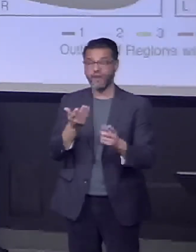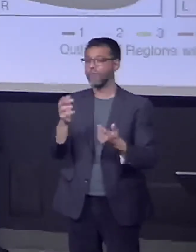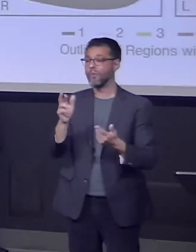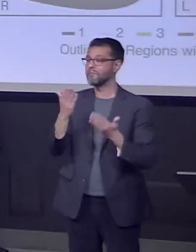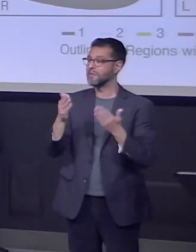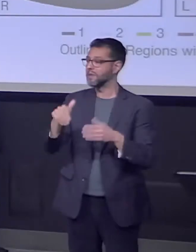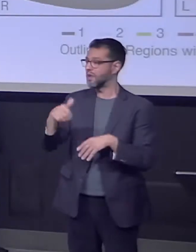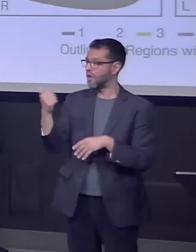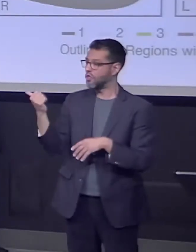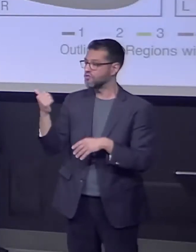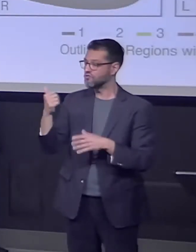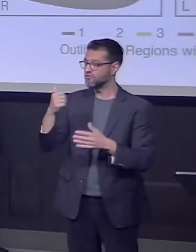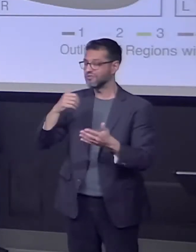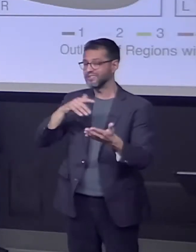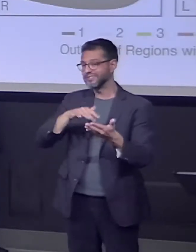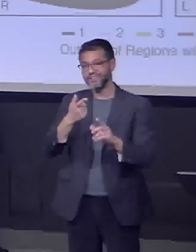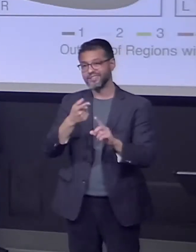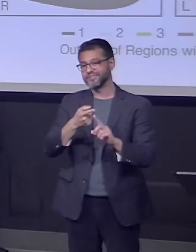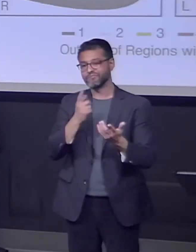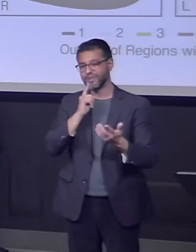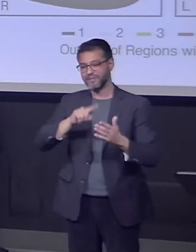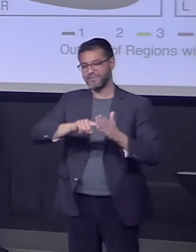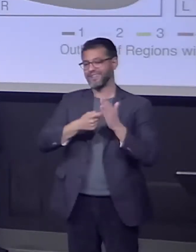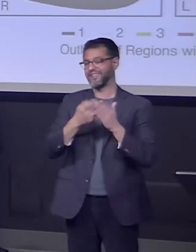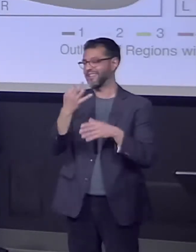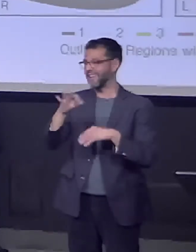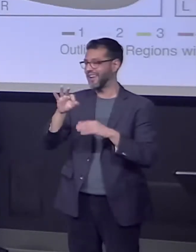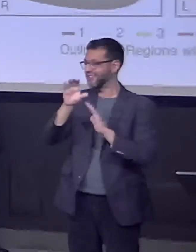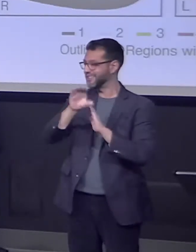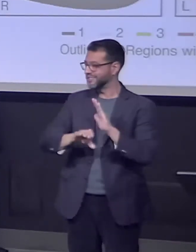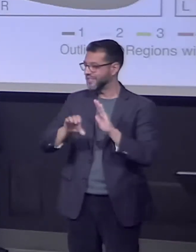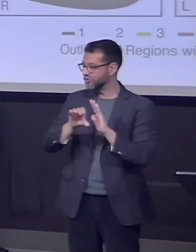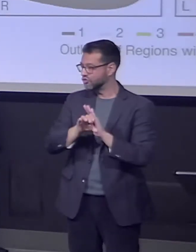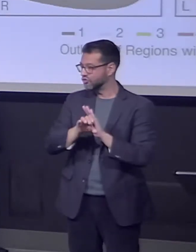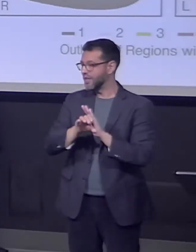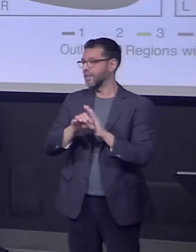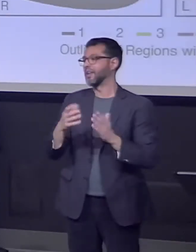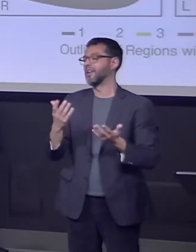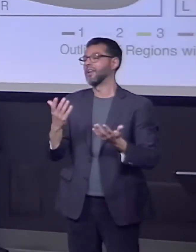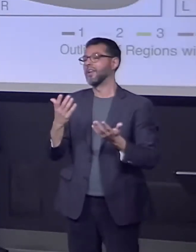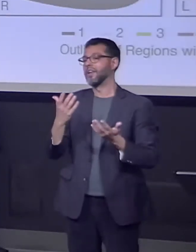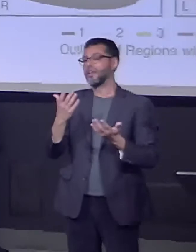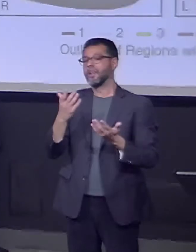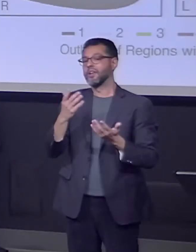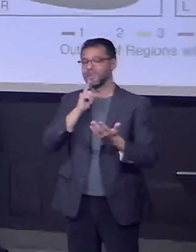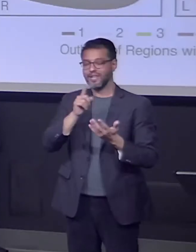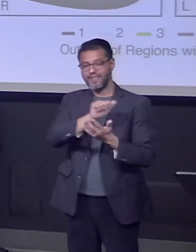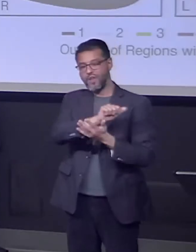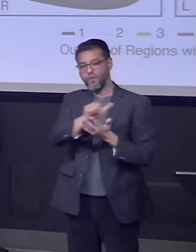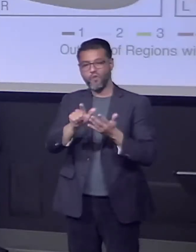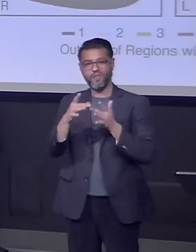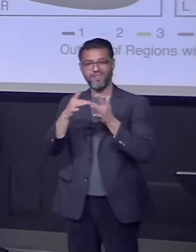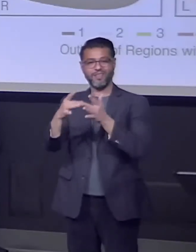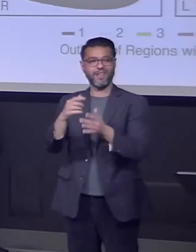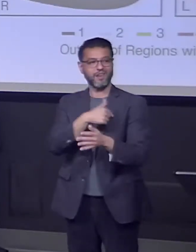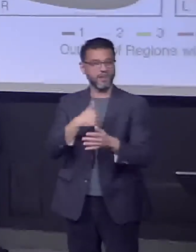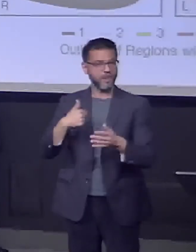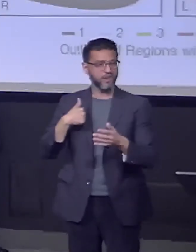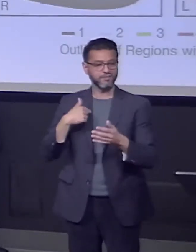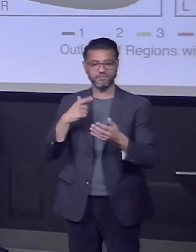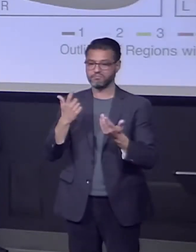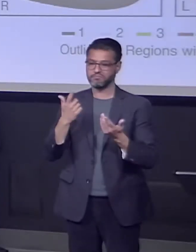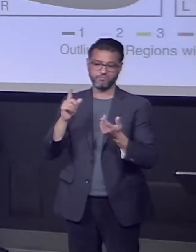done beginning with the 19th century, all the gunshot wounds, how it led us to, in World